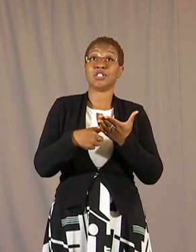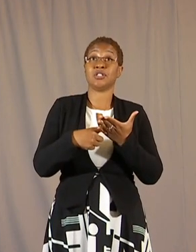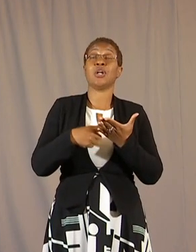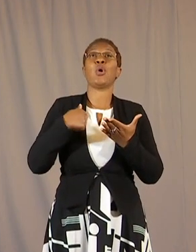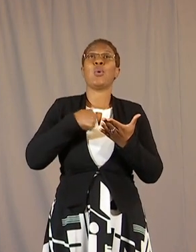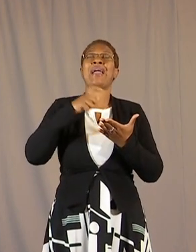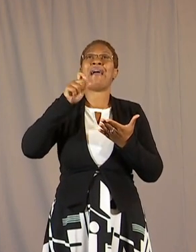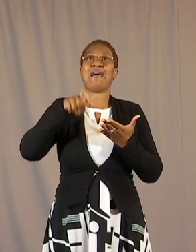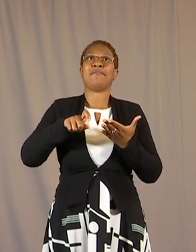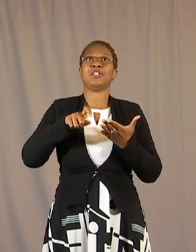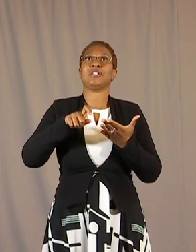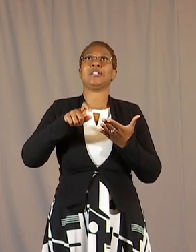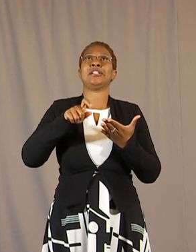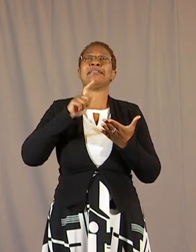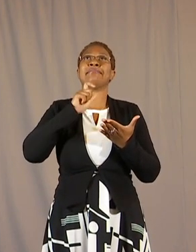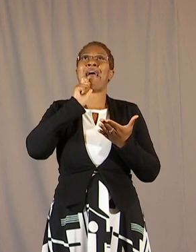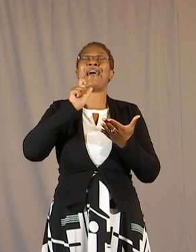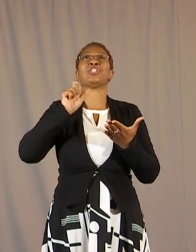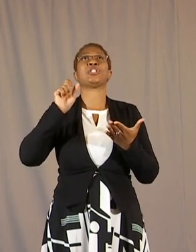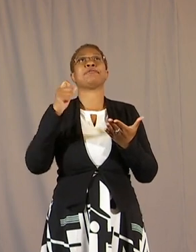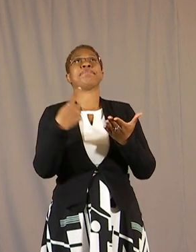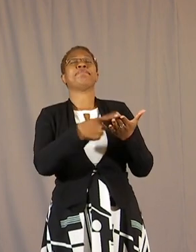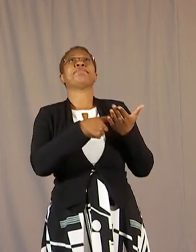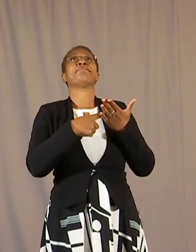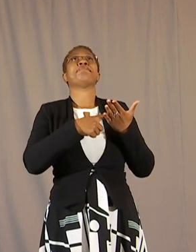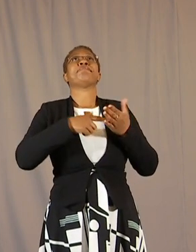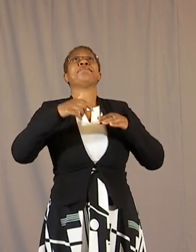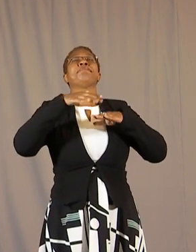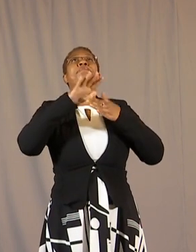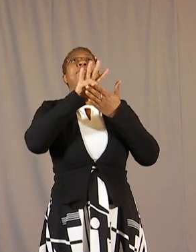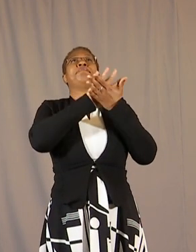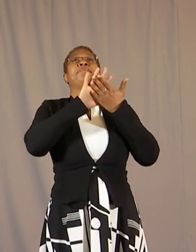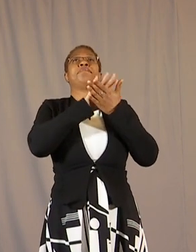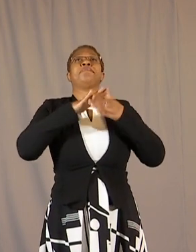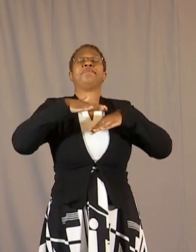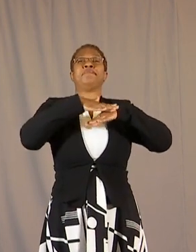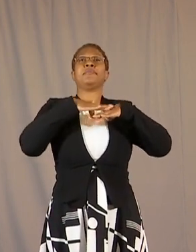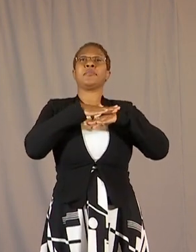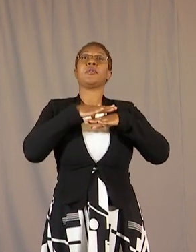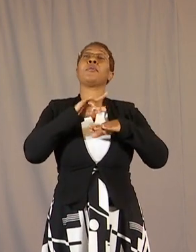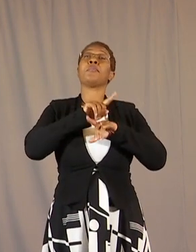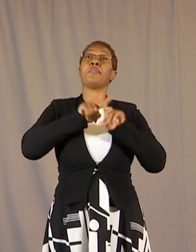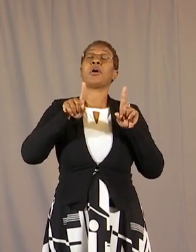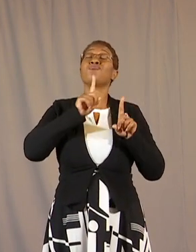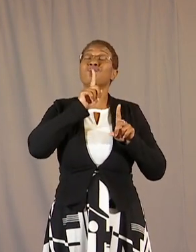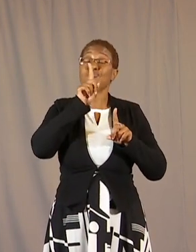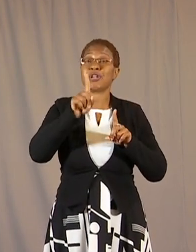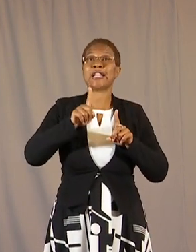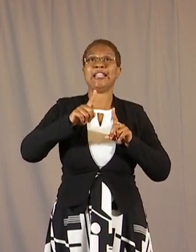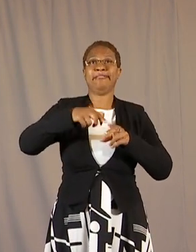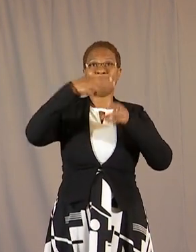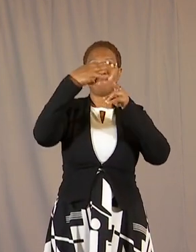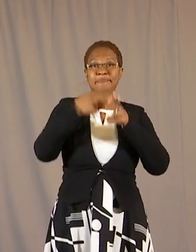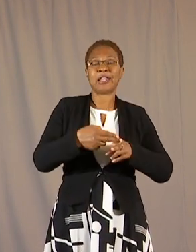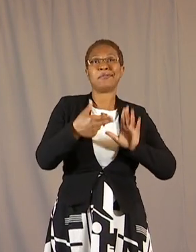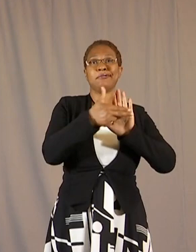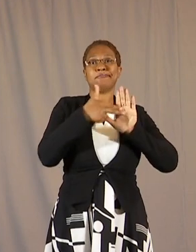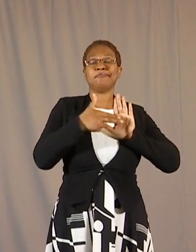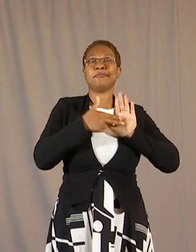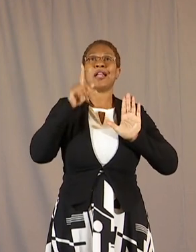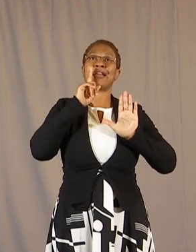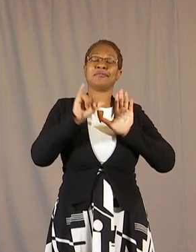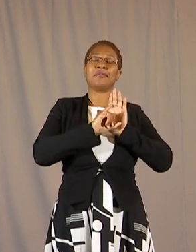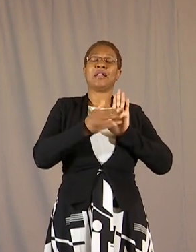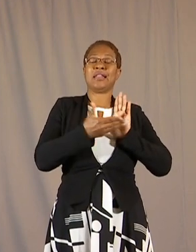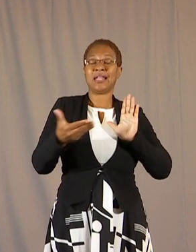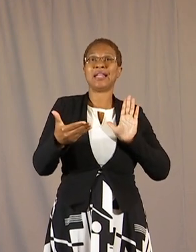tough conversations. So at this point, I know we are already in our Q&A